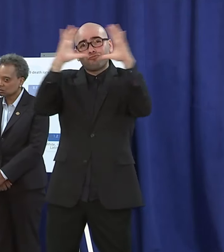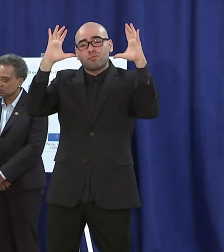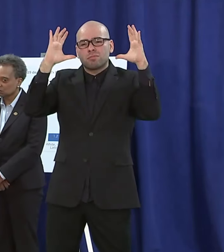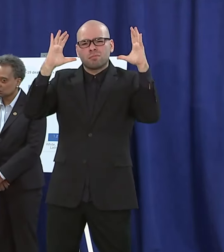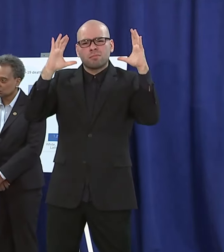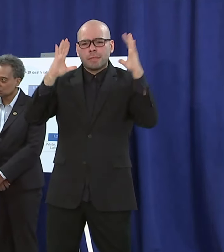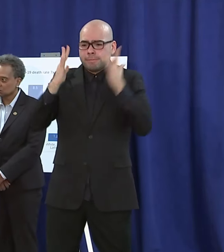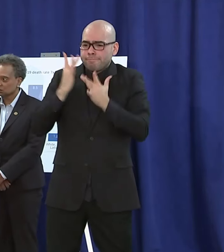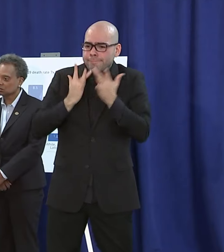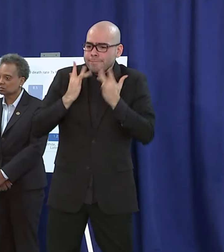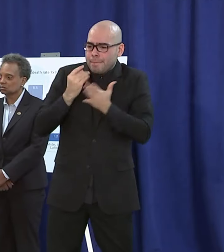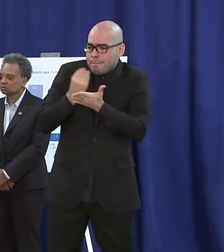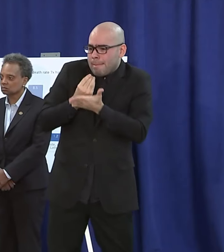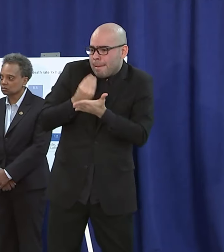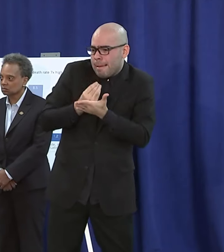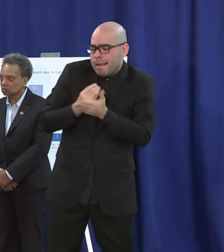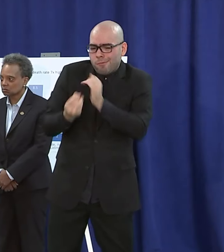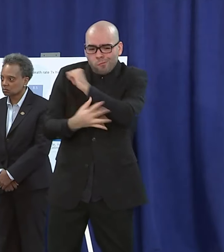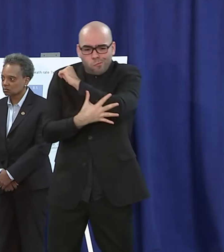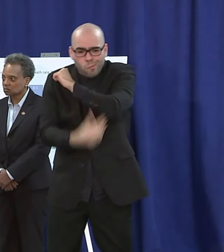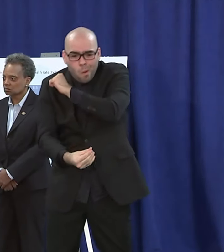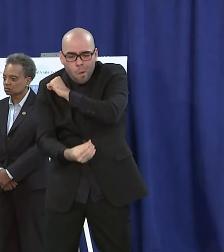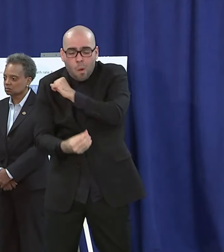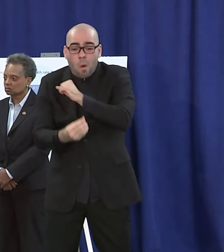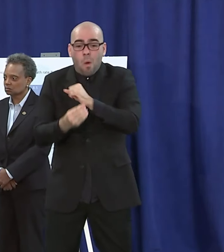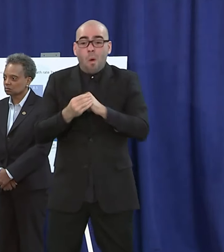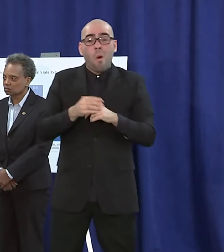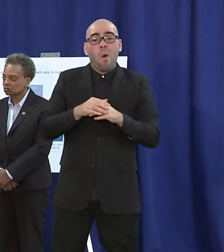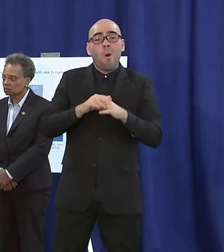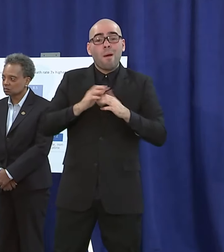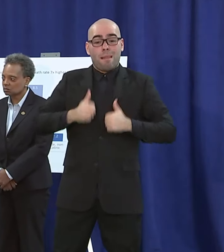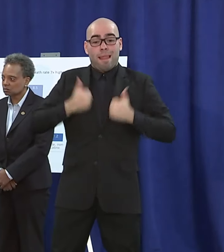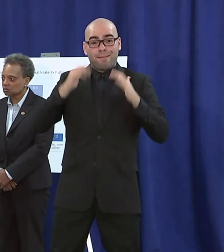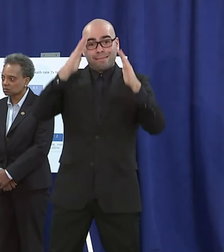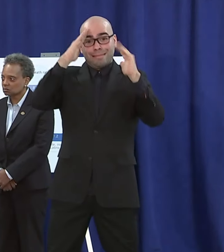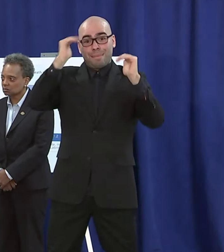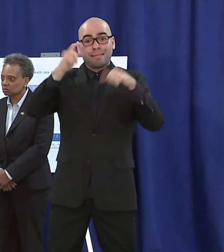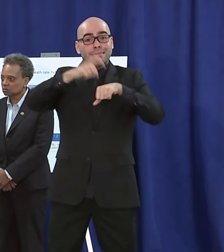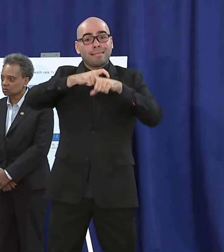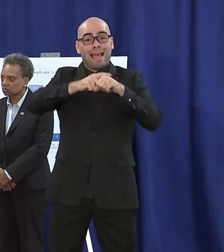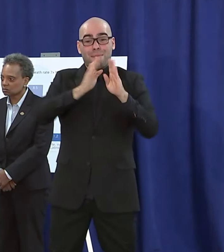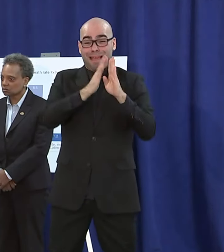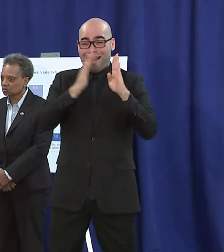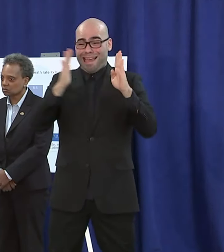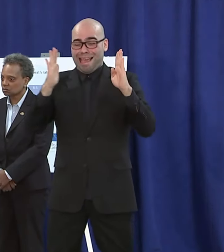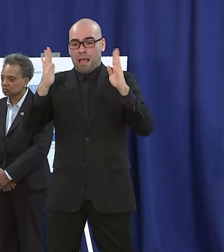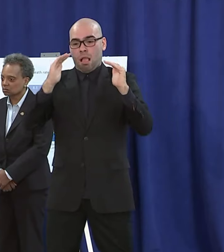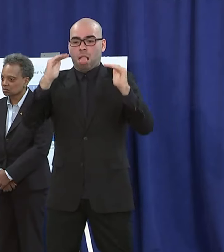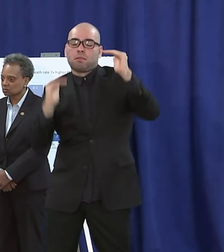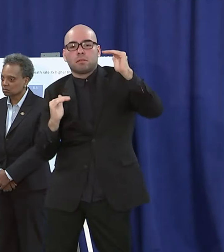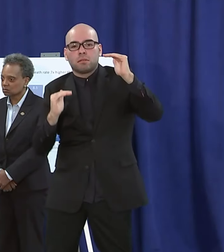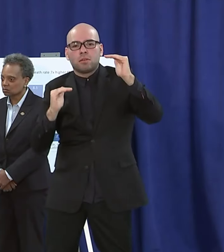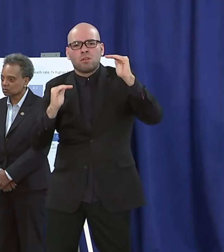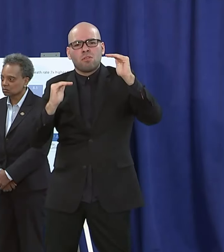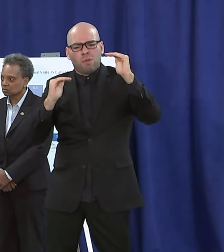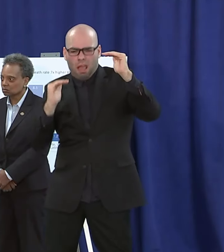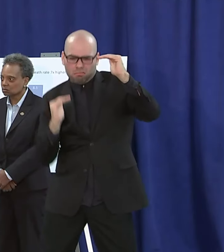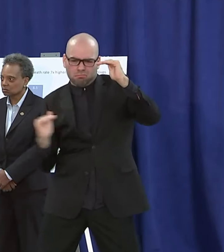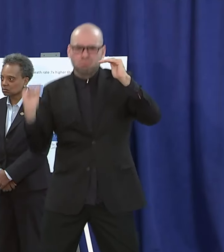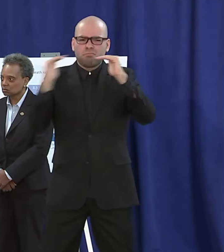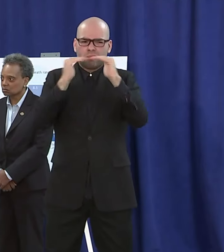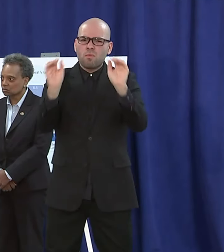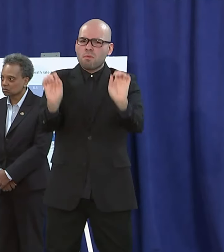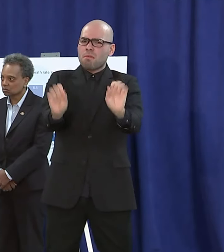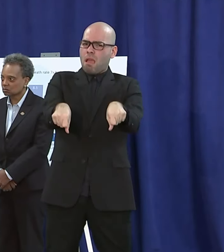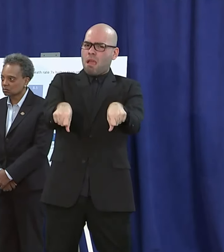overcome poverty and eliminate death gaps when we focus our efforts together. Let's take some time to really